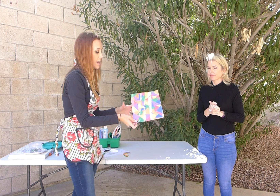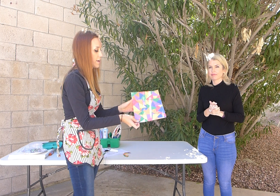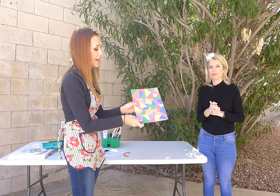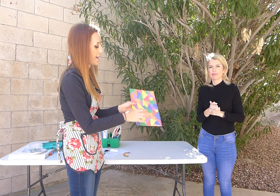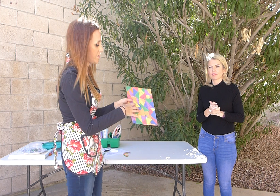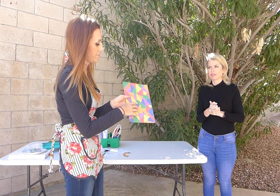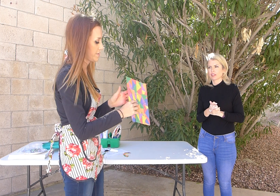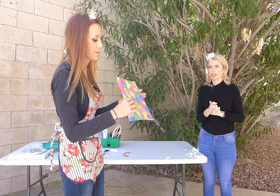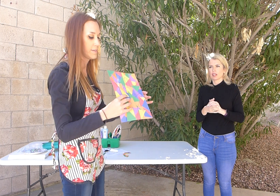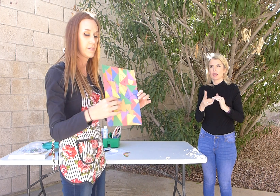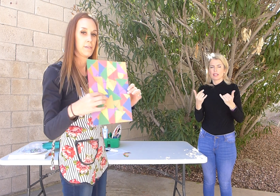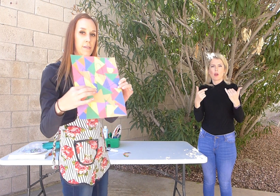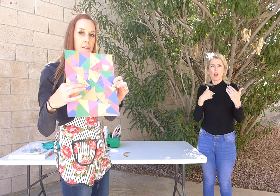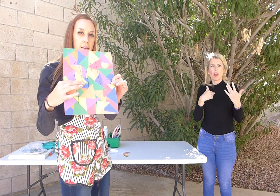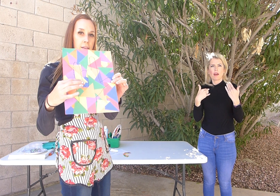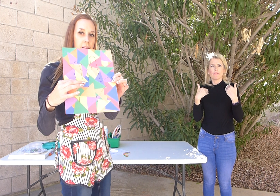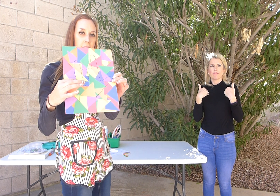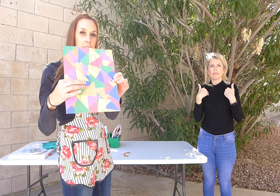So now I have